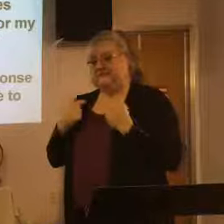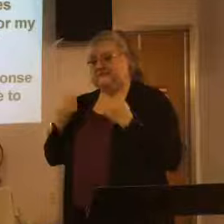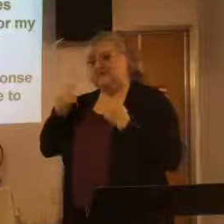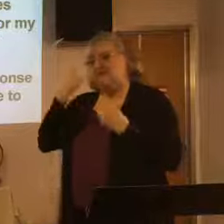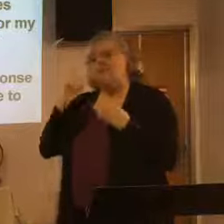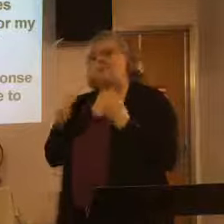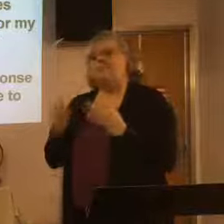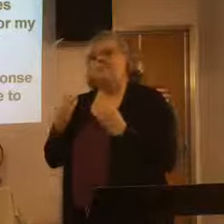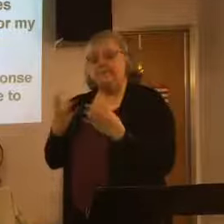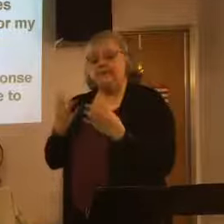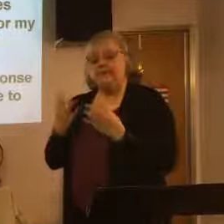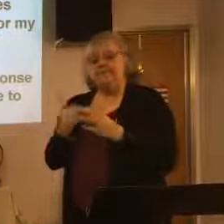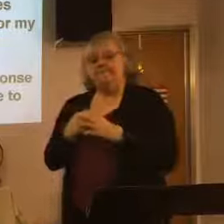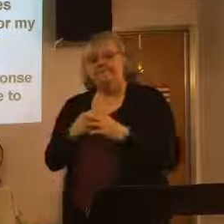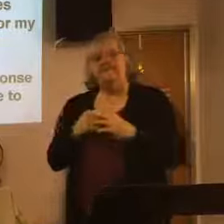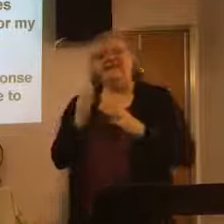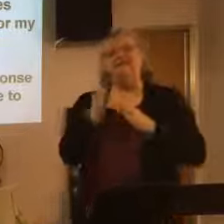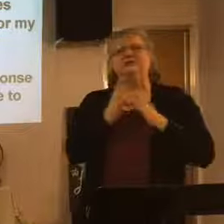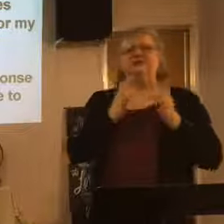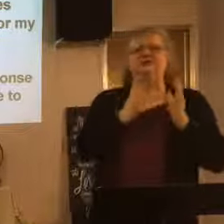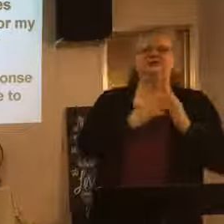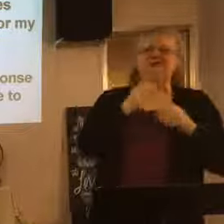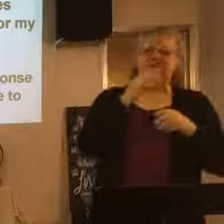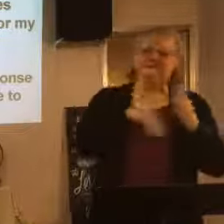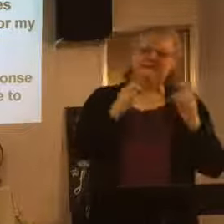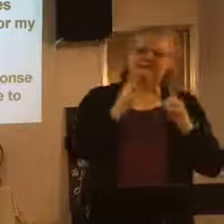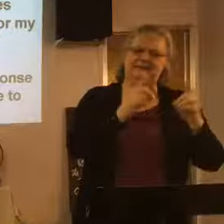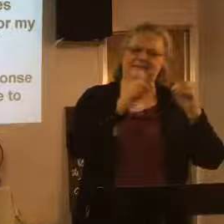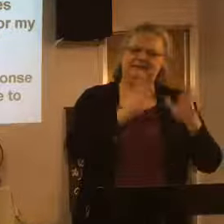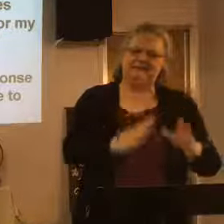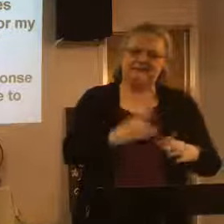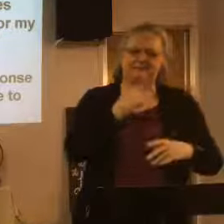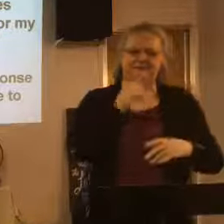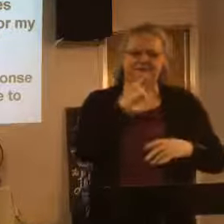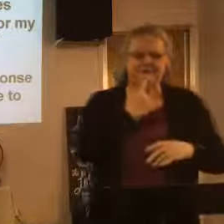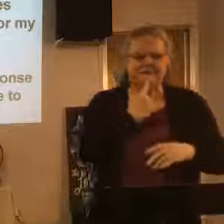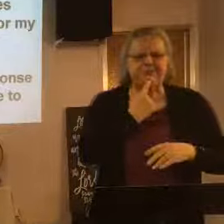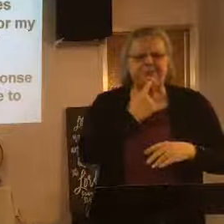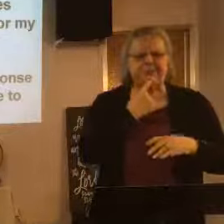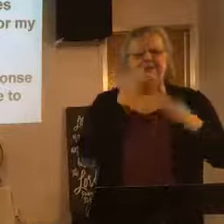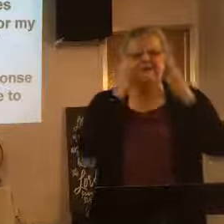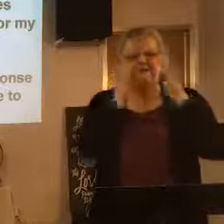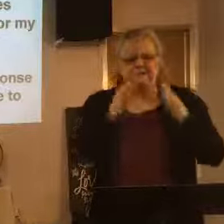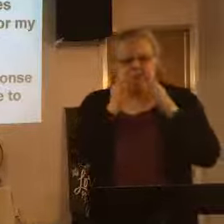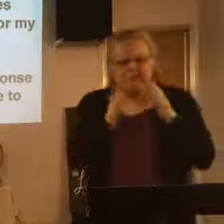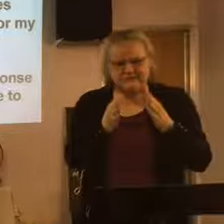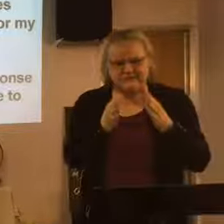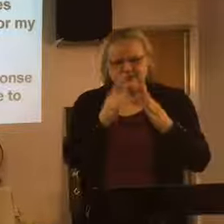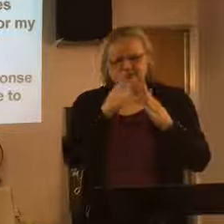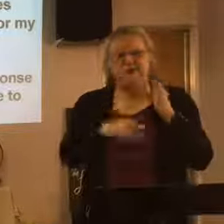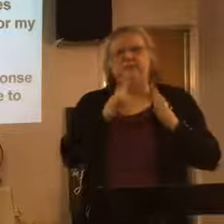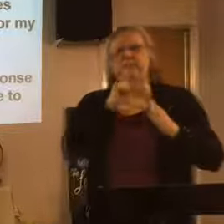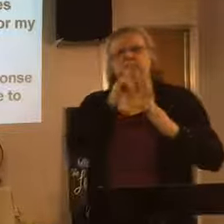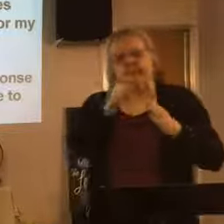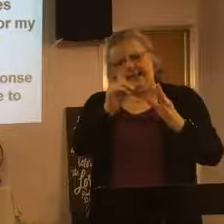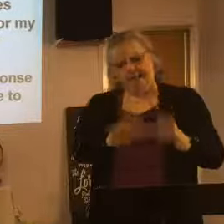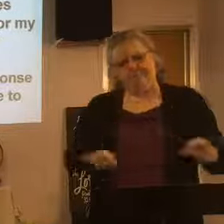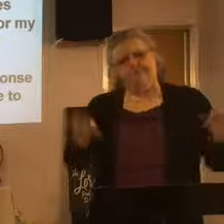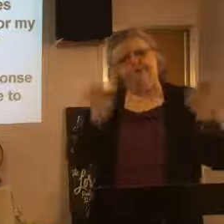Jesus, in that disappointment, in that request, refocuses the disciples to what's really